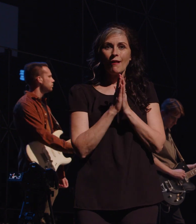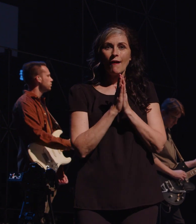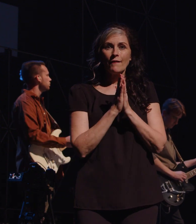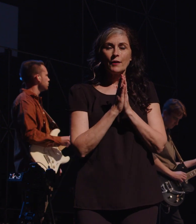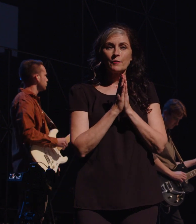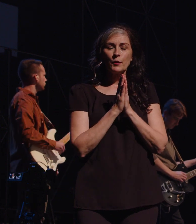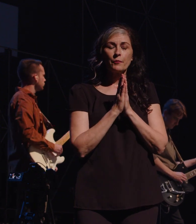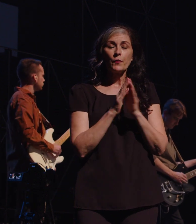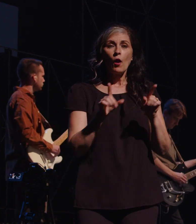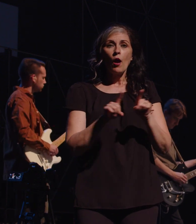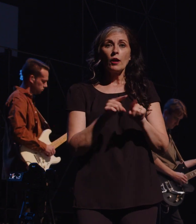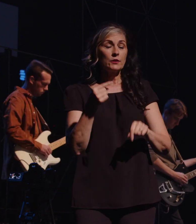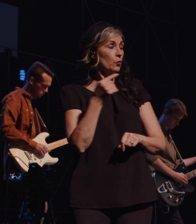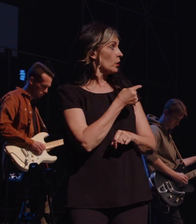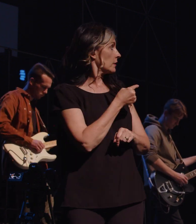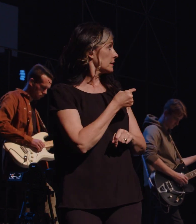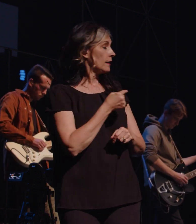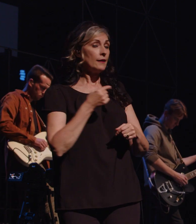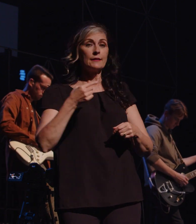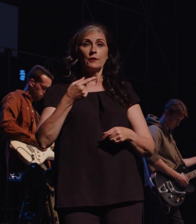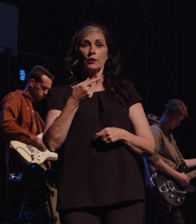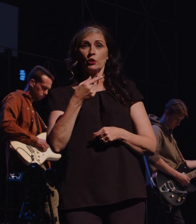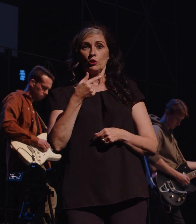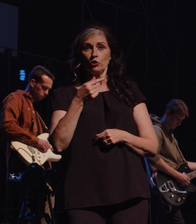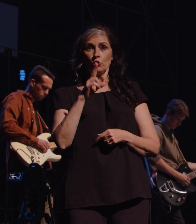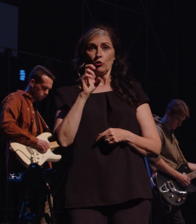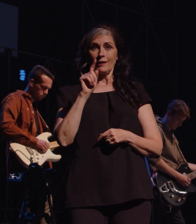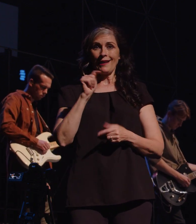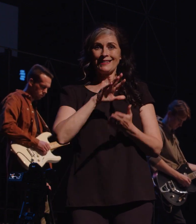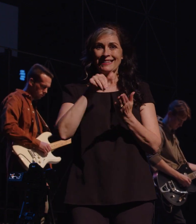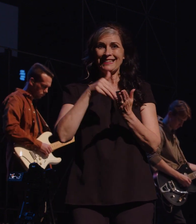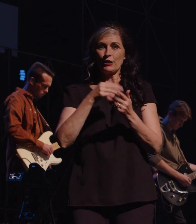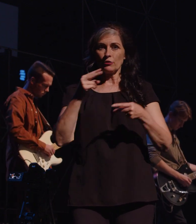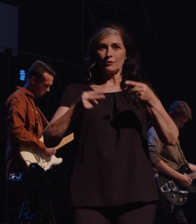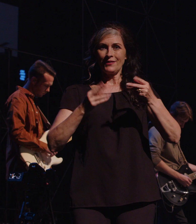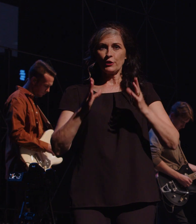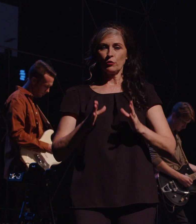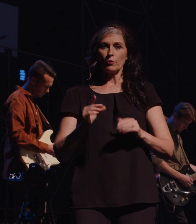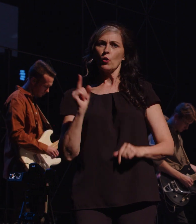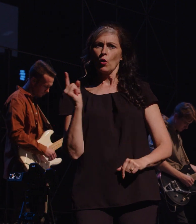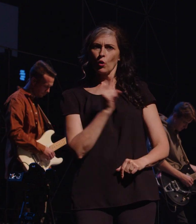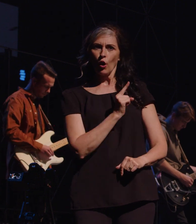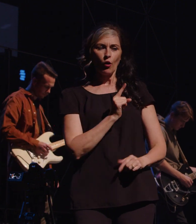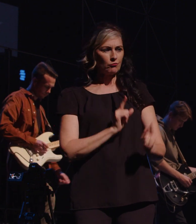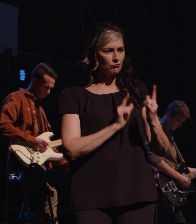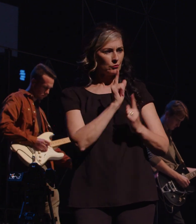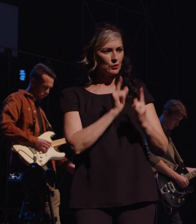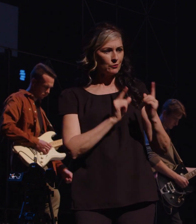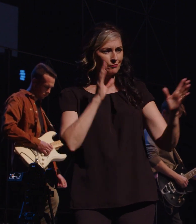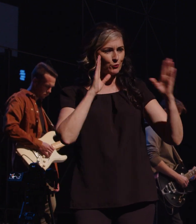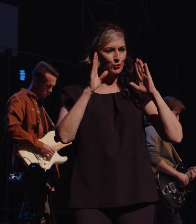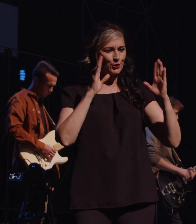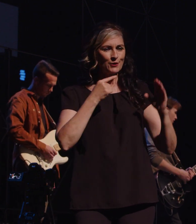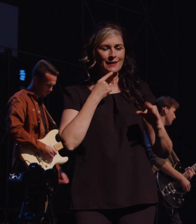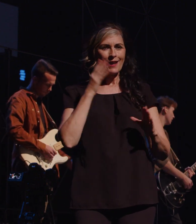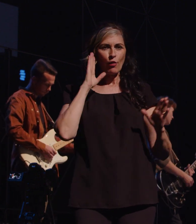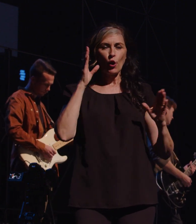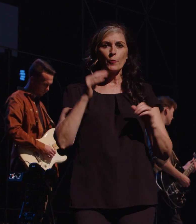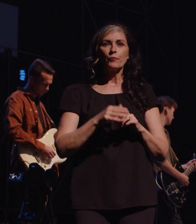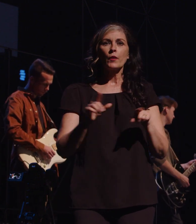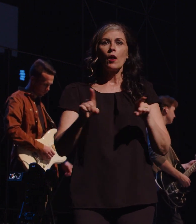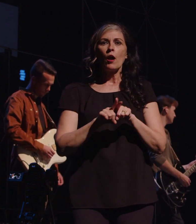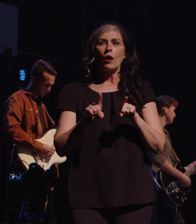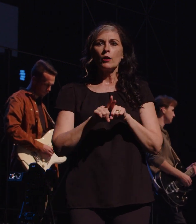with you. Also, right over where it says Guest Central, if you're brand new with us, you can go over, and we'd love to be able just to greet you, say hi. Also,